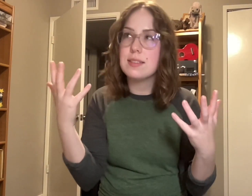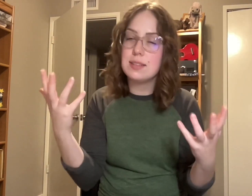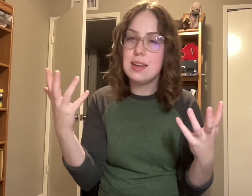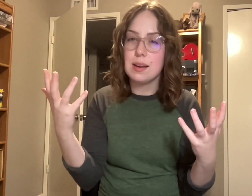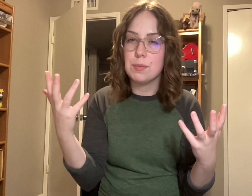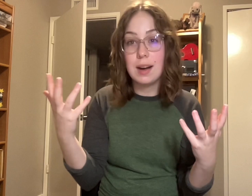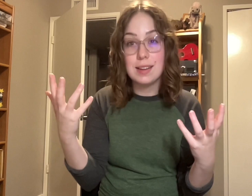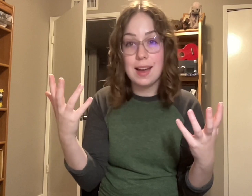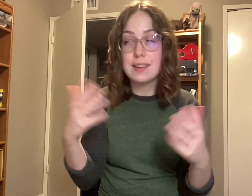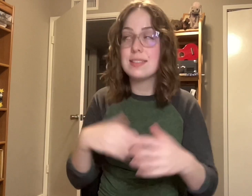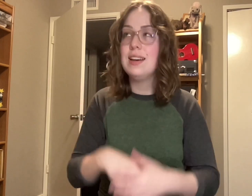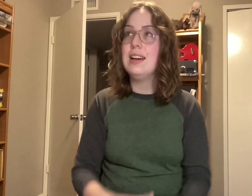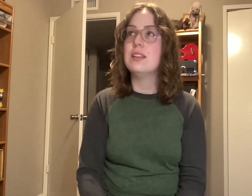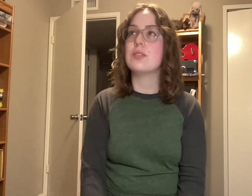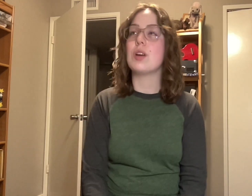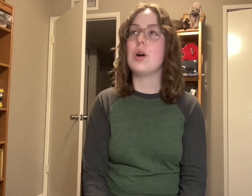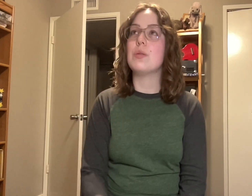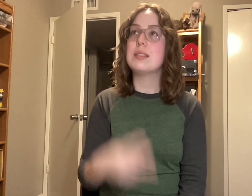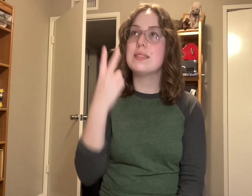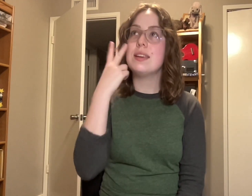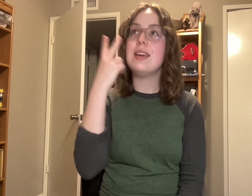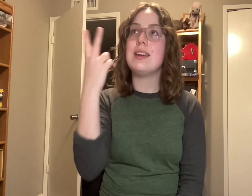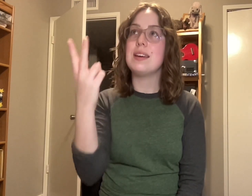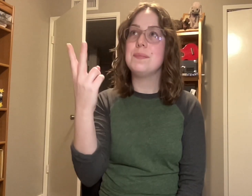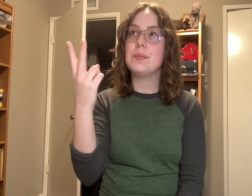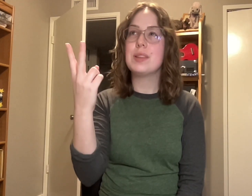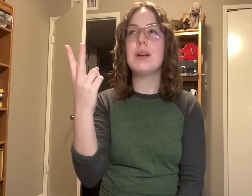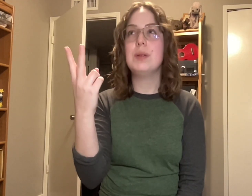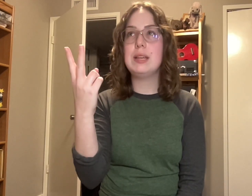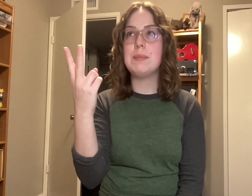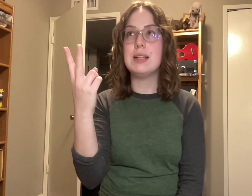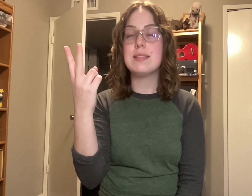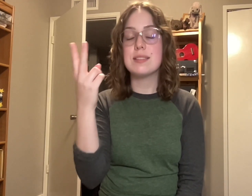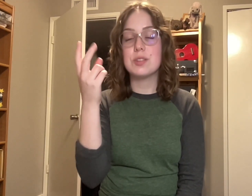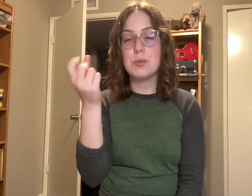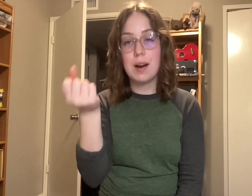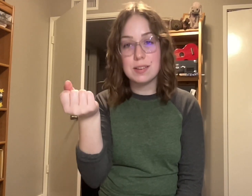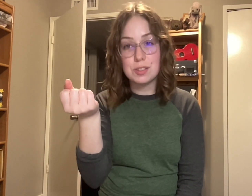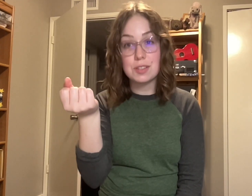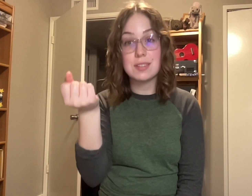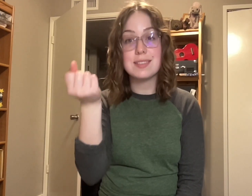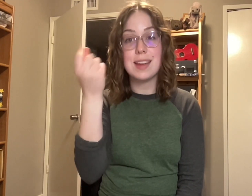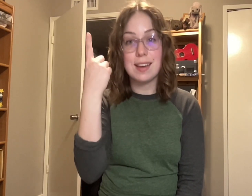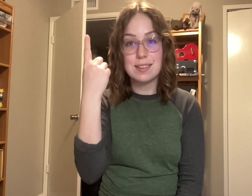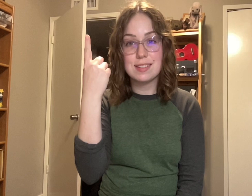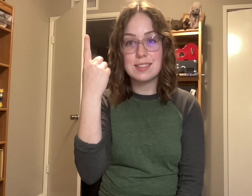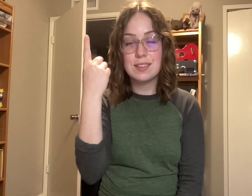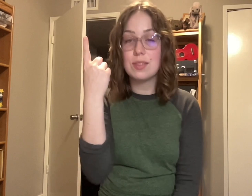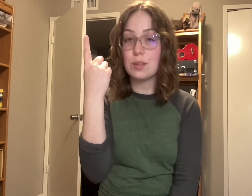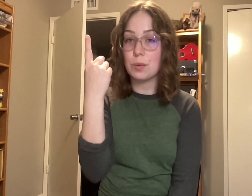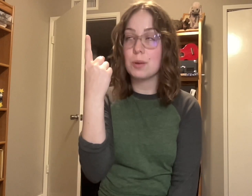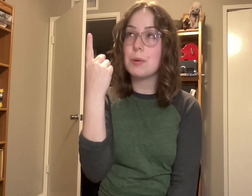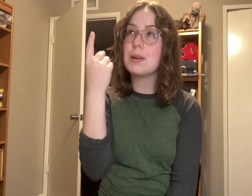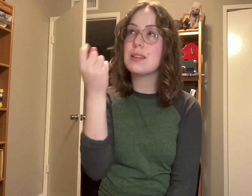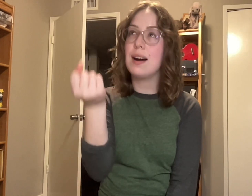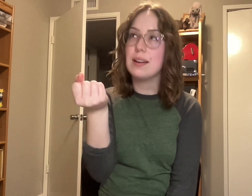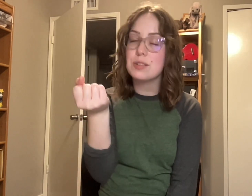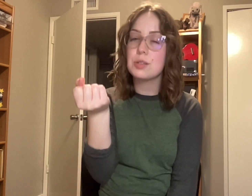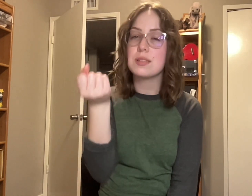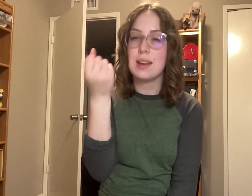see him, not yet. So see, what that really means is to understand the Lord. We want to understand